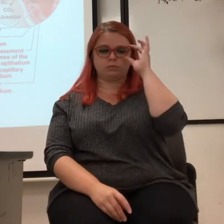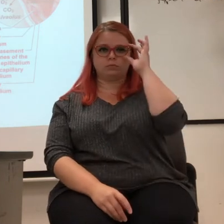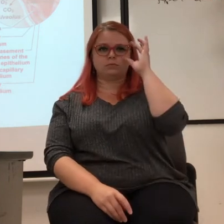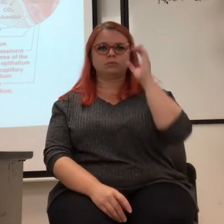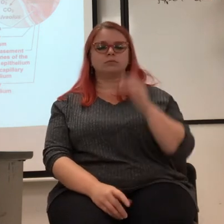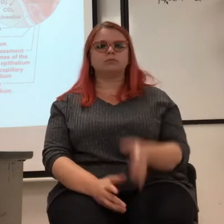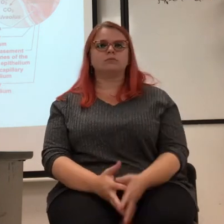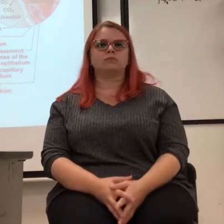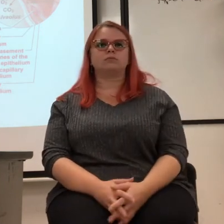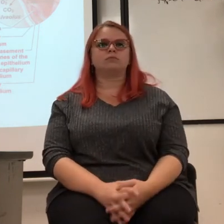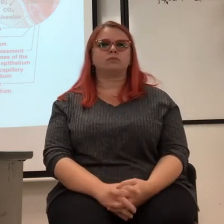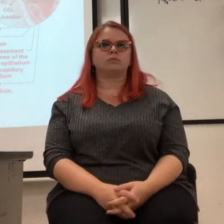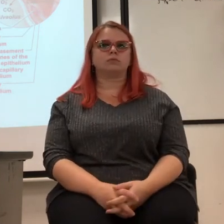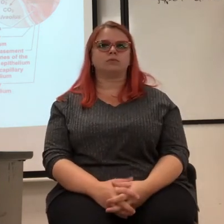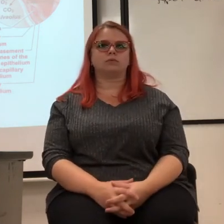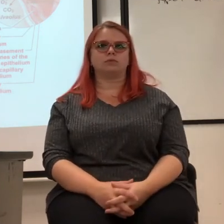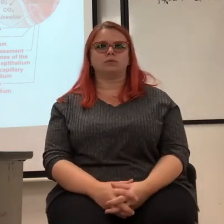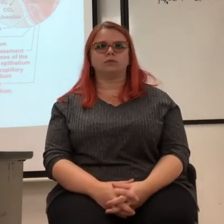alveolar.